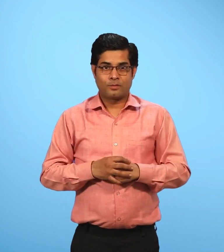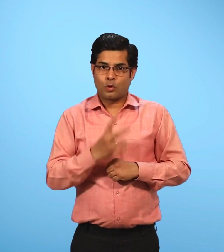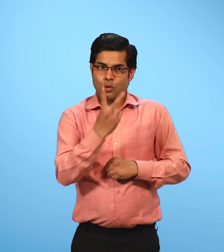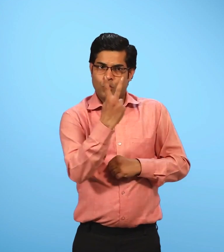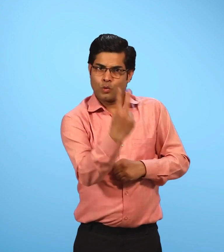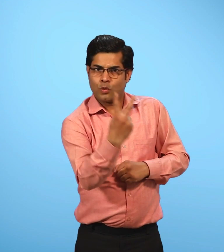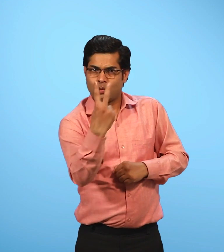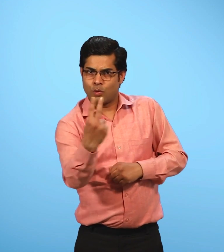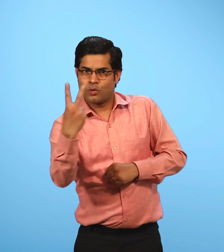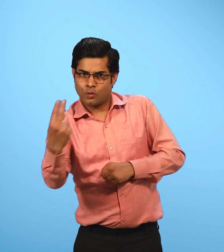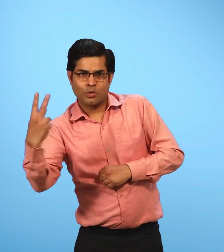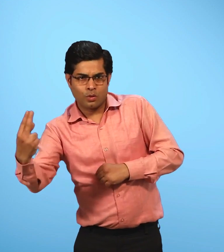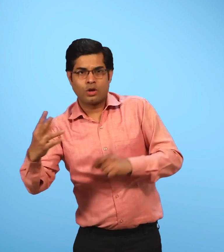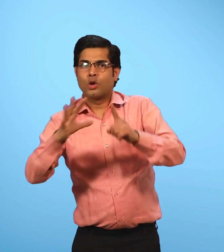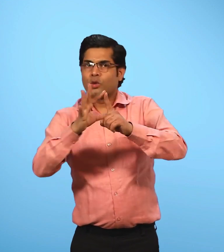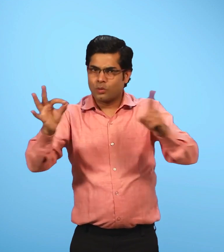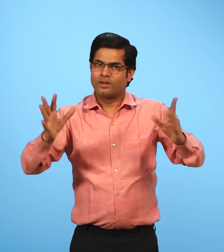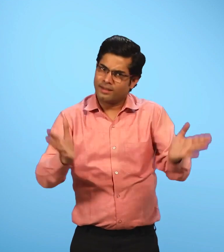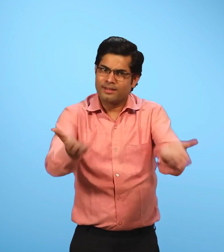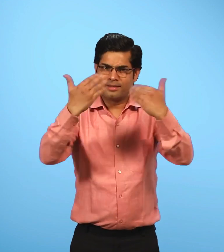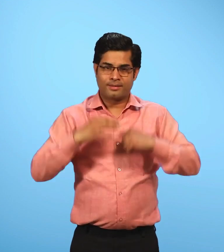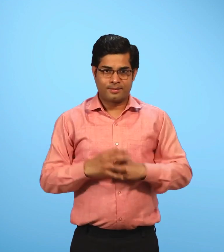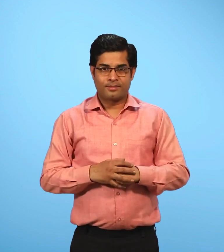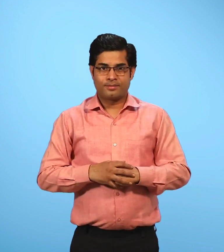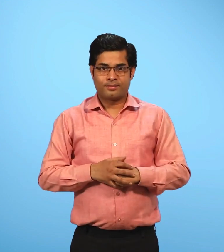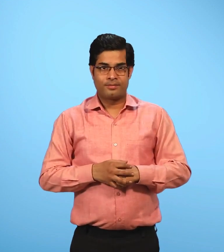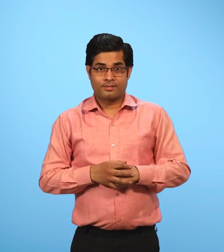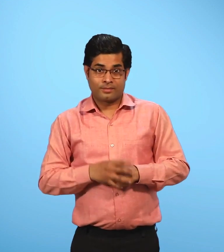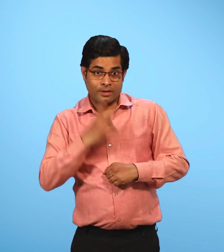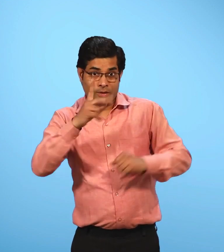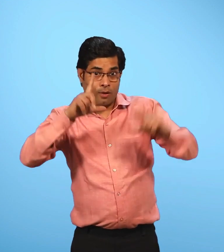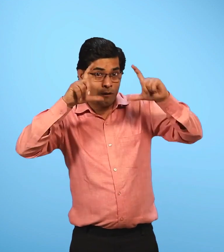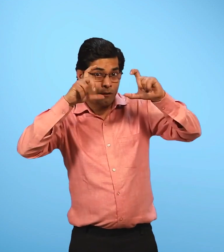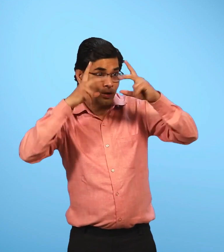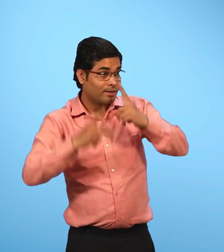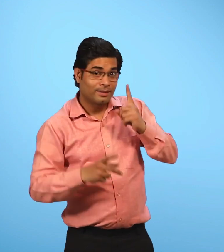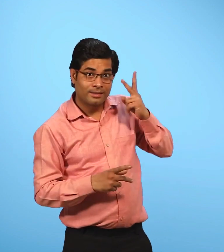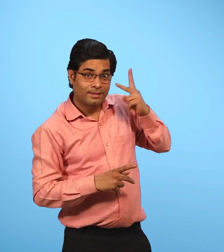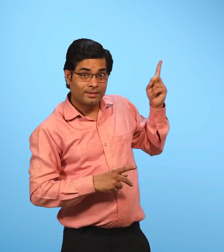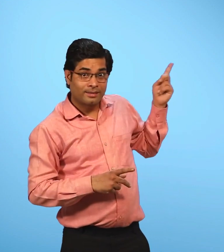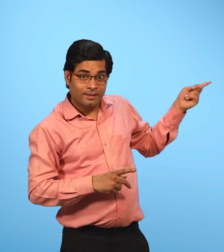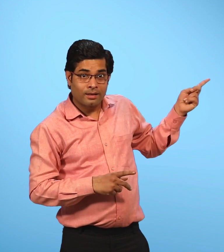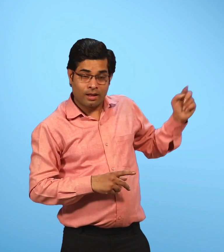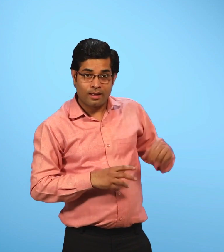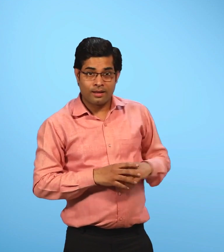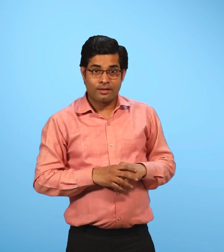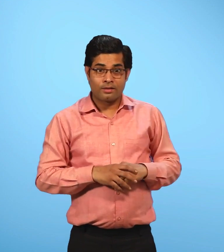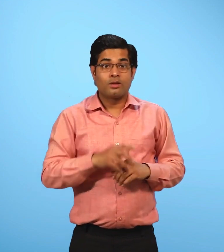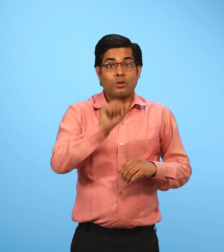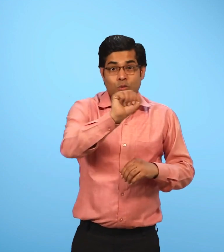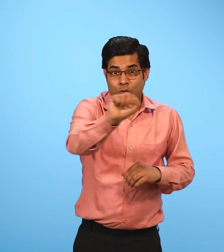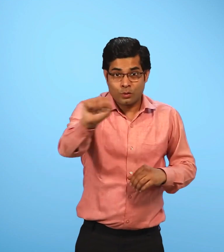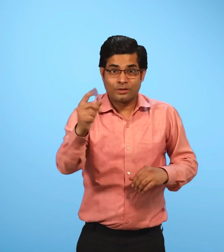beginning with B. 2. A three-letter word beginning with C.